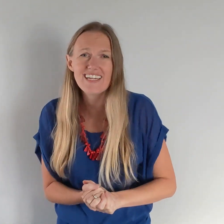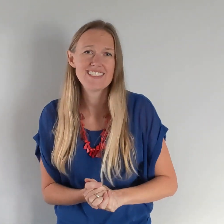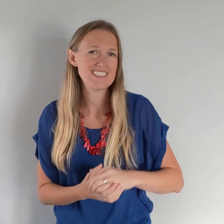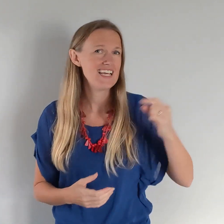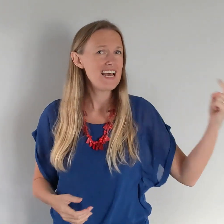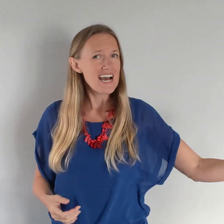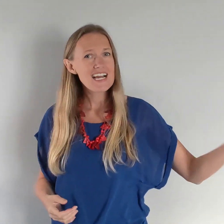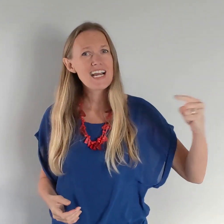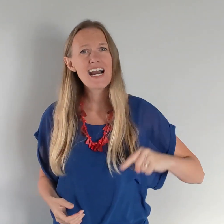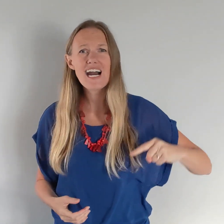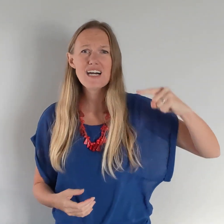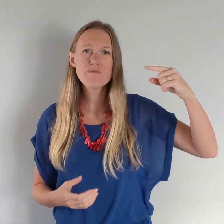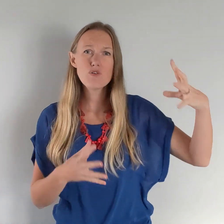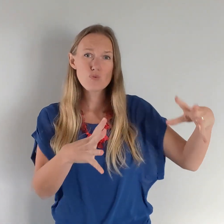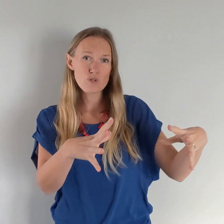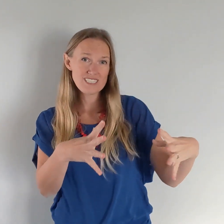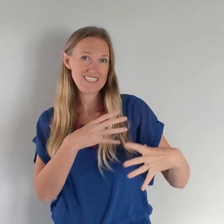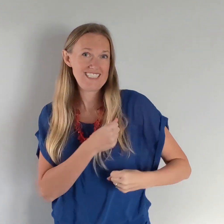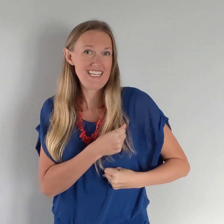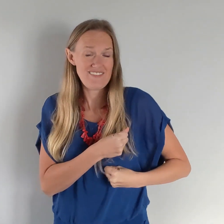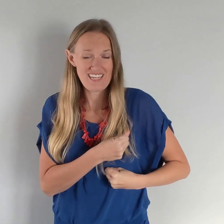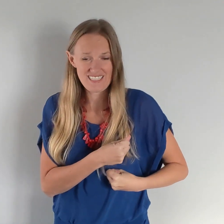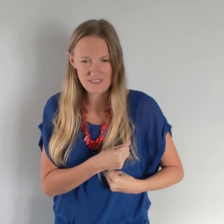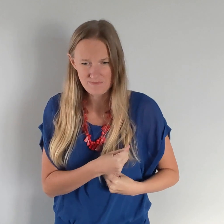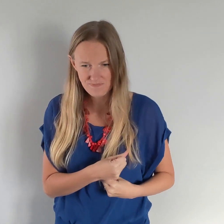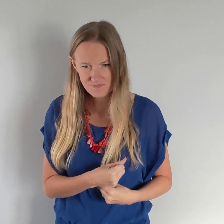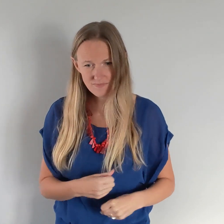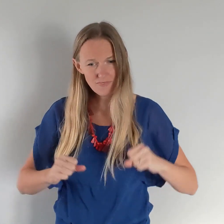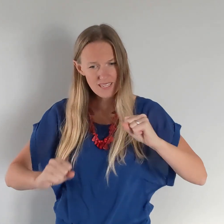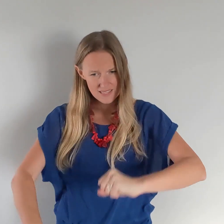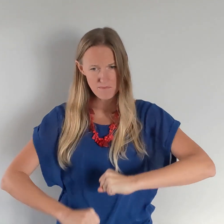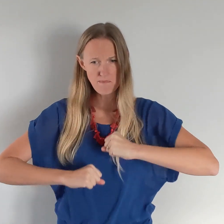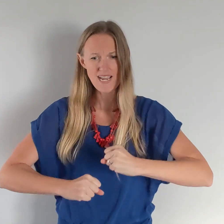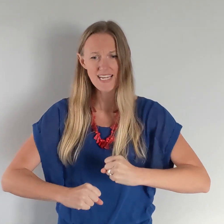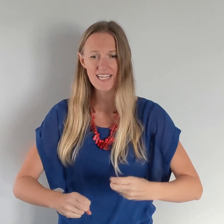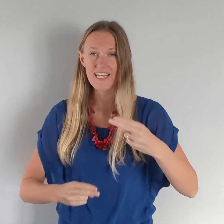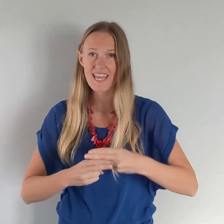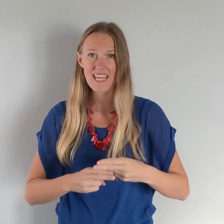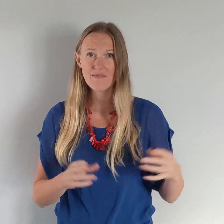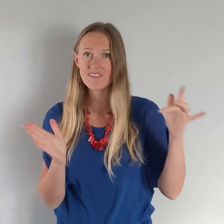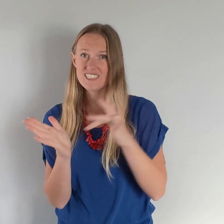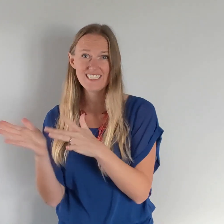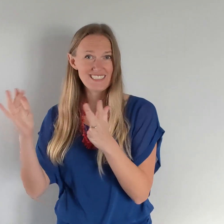it. Come receive it. The mighty name of